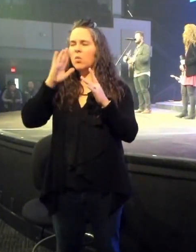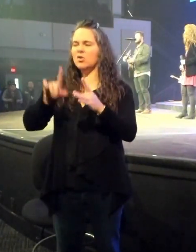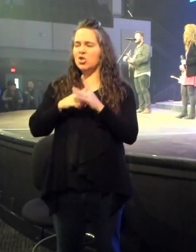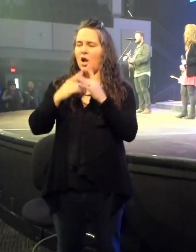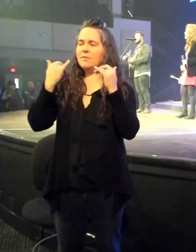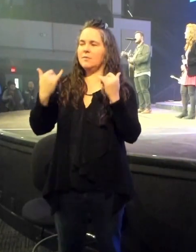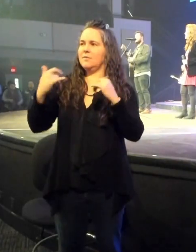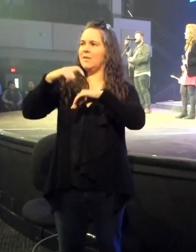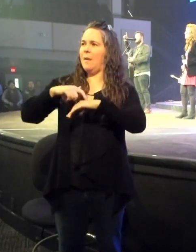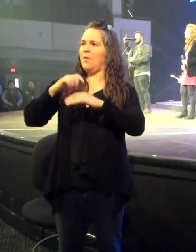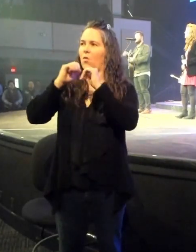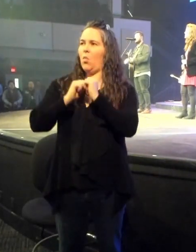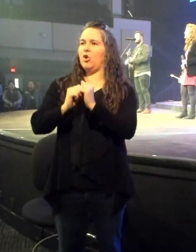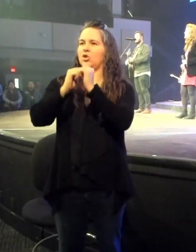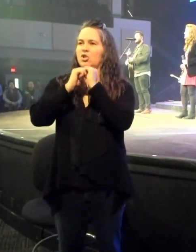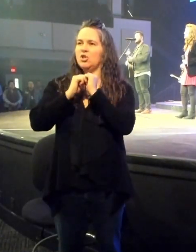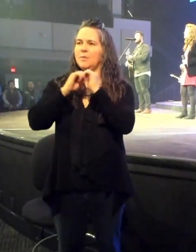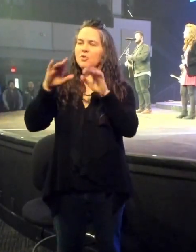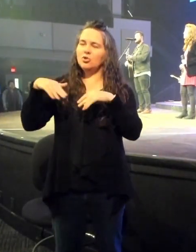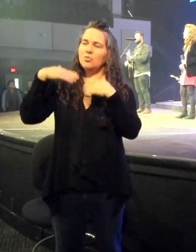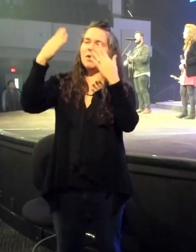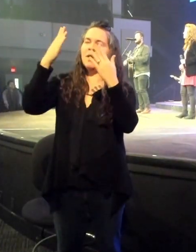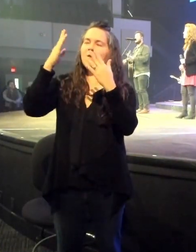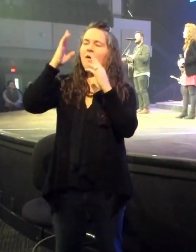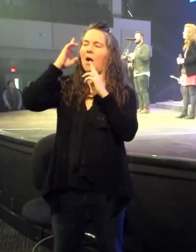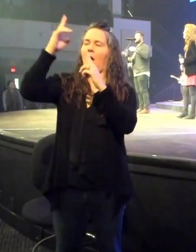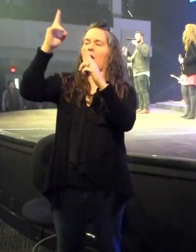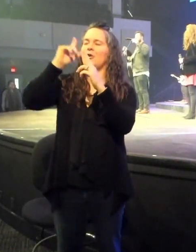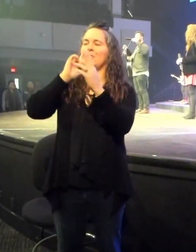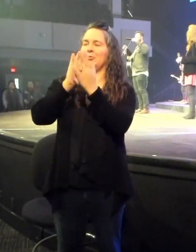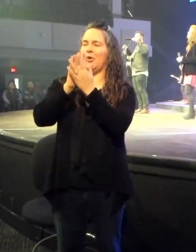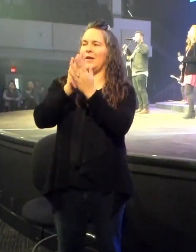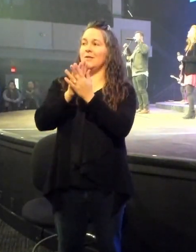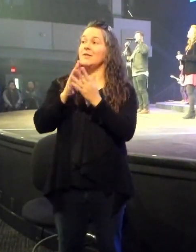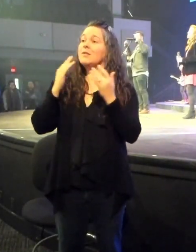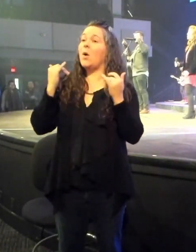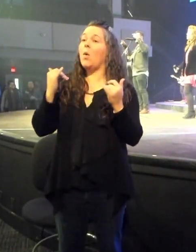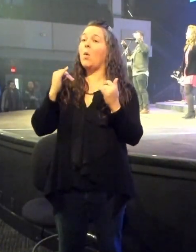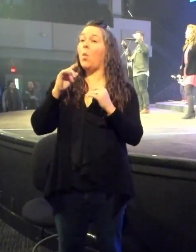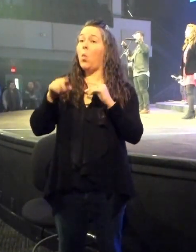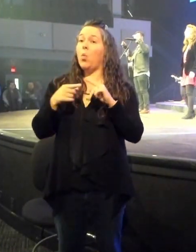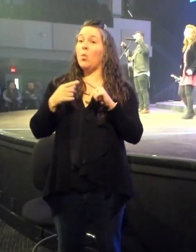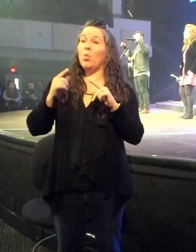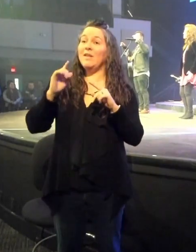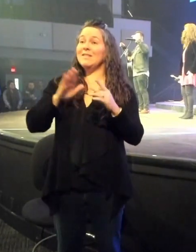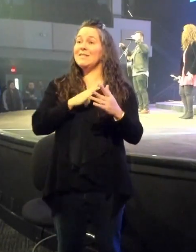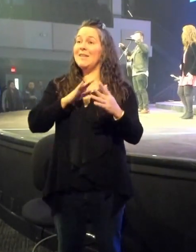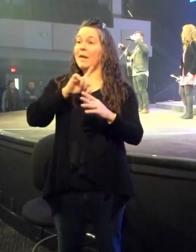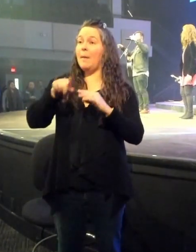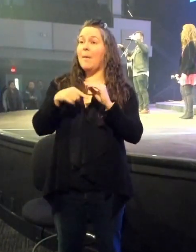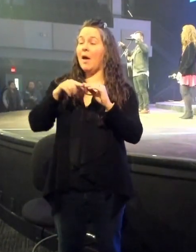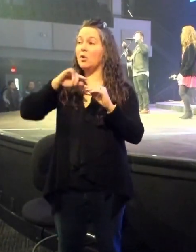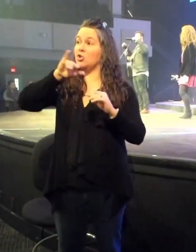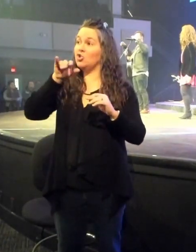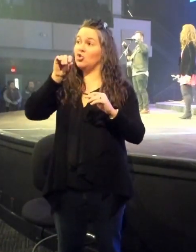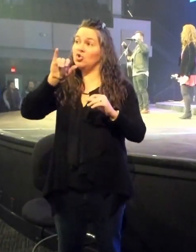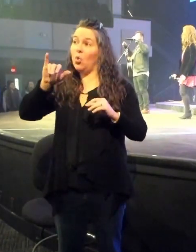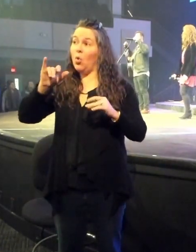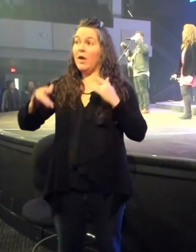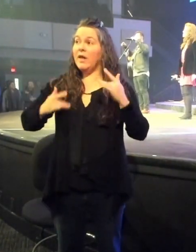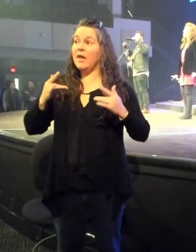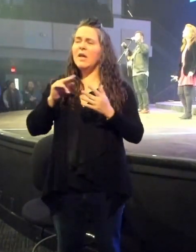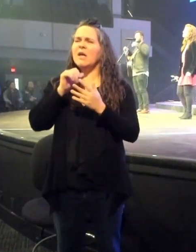worship right now to give God glory, honor, and praise. Amen. So when we sing about this joy that we have, it's not an